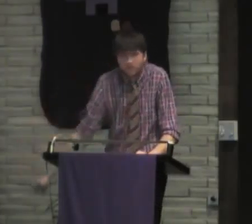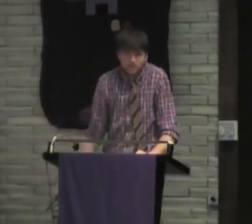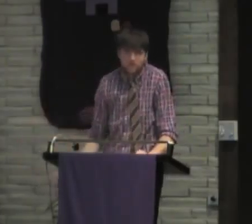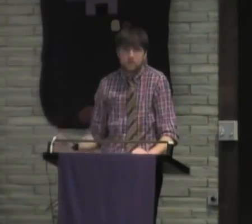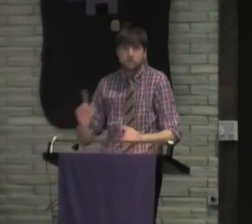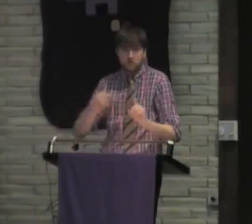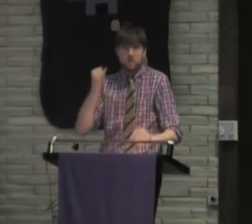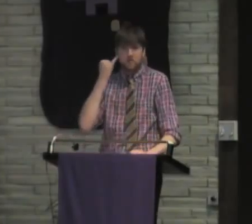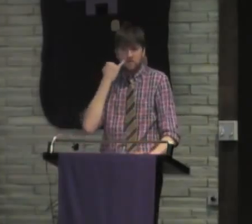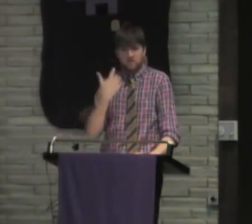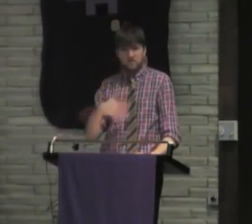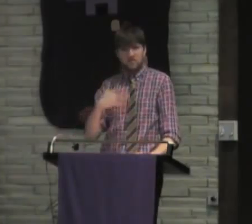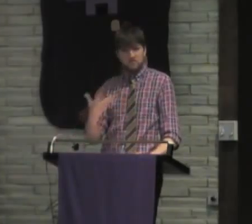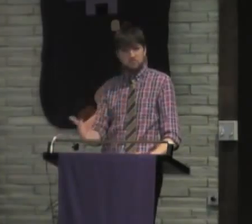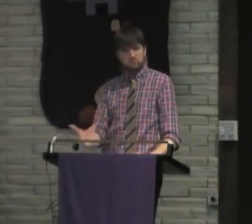nothing's going to change because we don't really care.